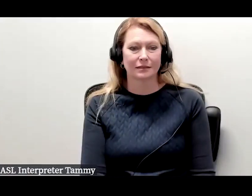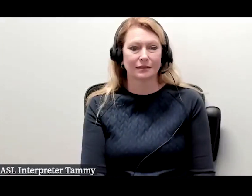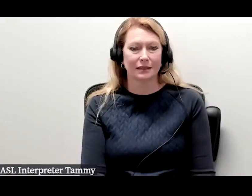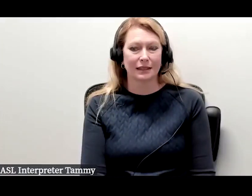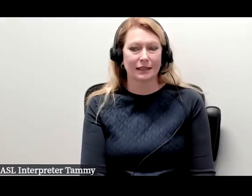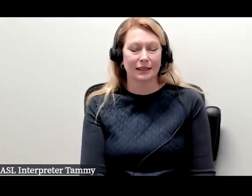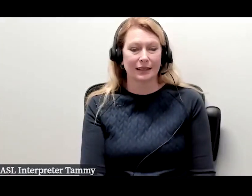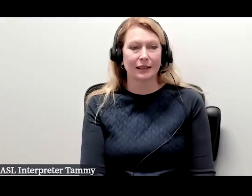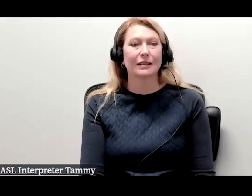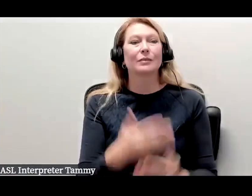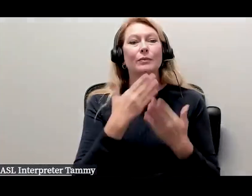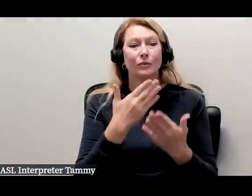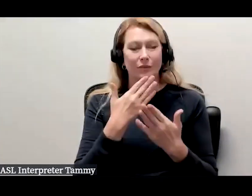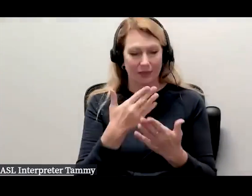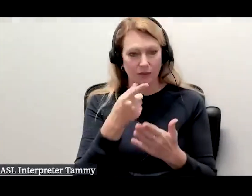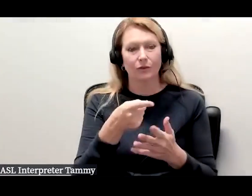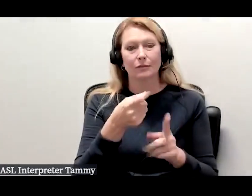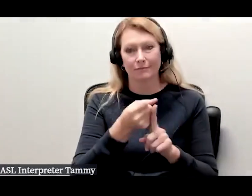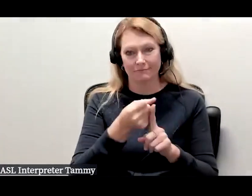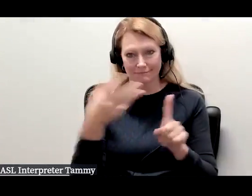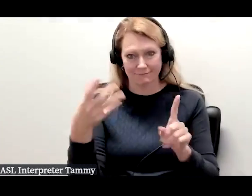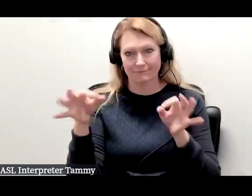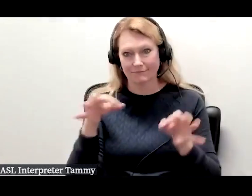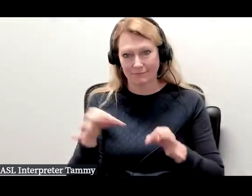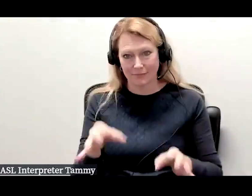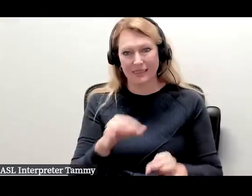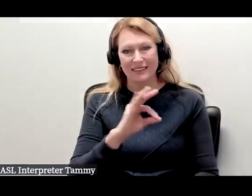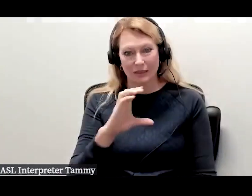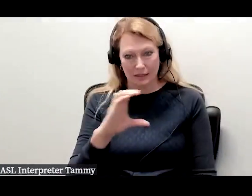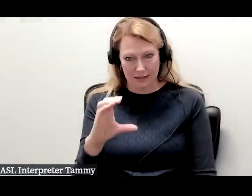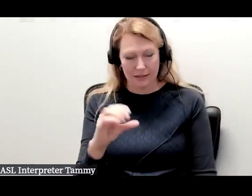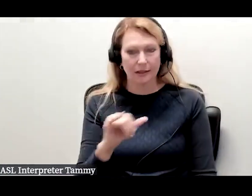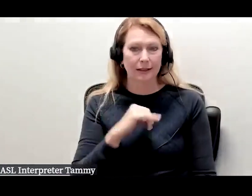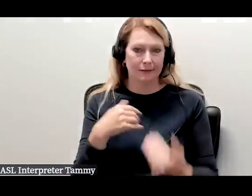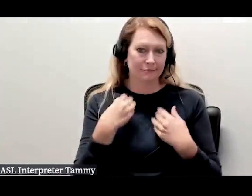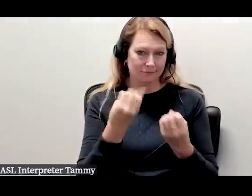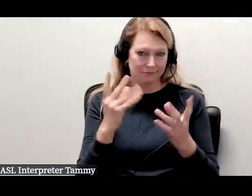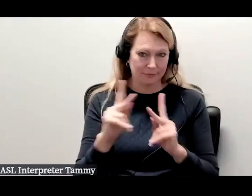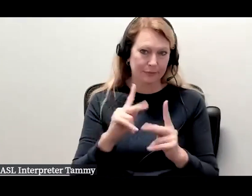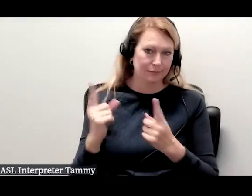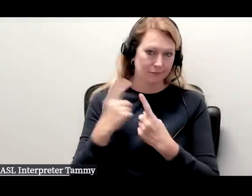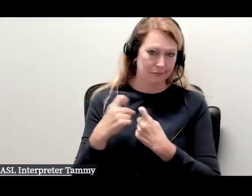I appreciate you going over in detail the FCC thing. I've gotten multiple people asking me about